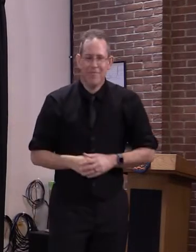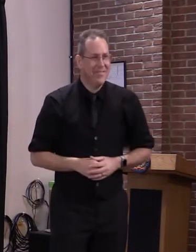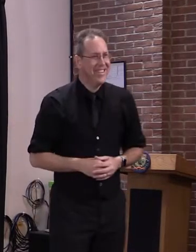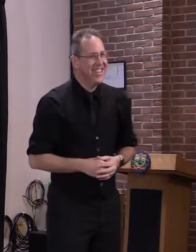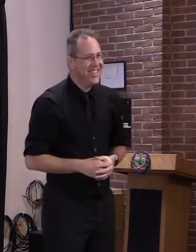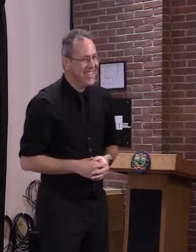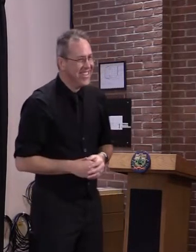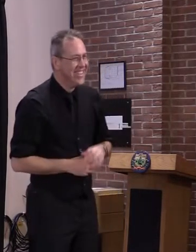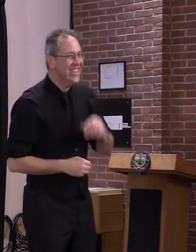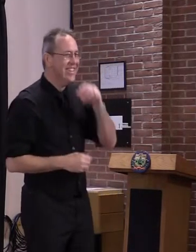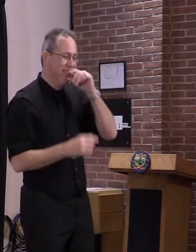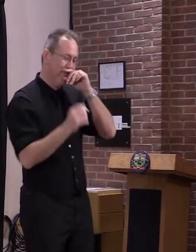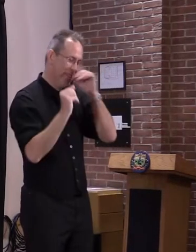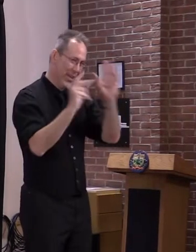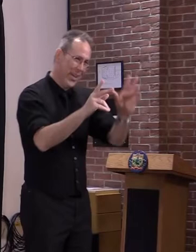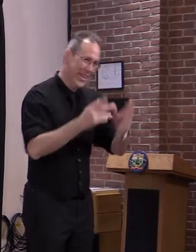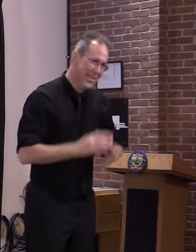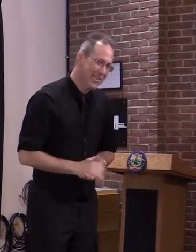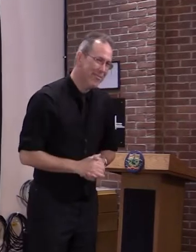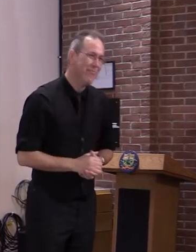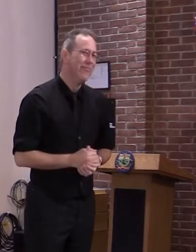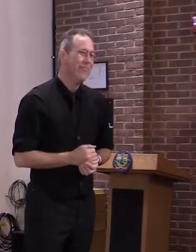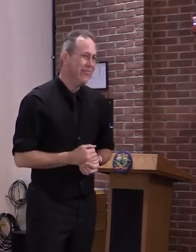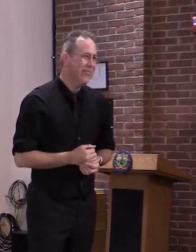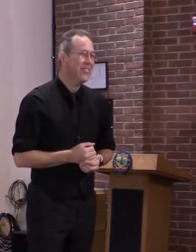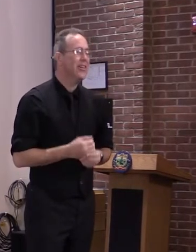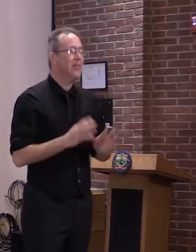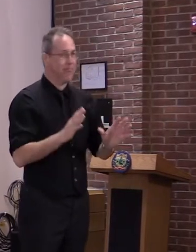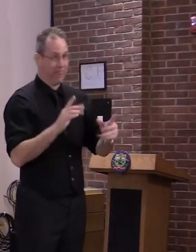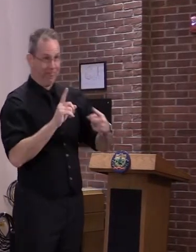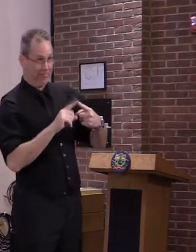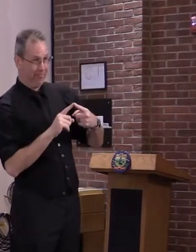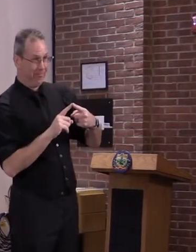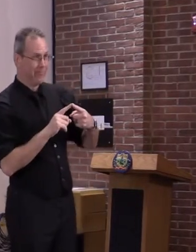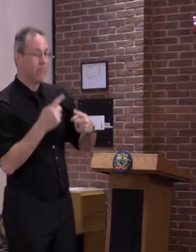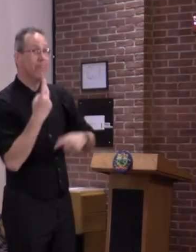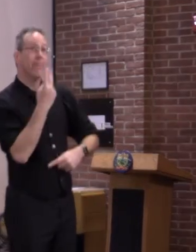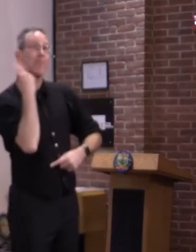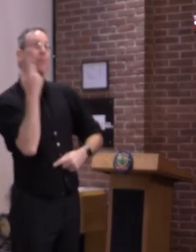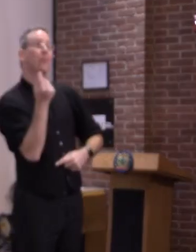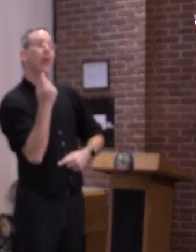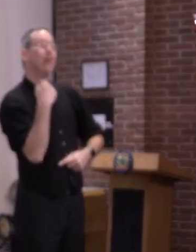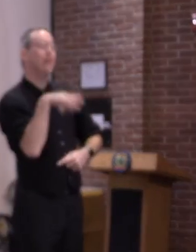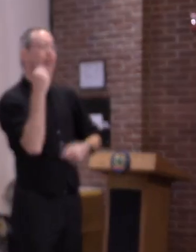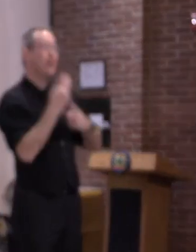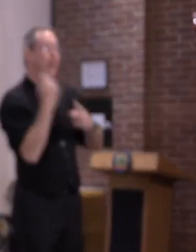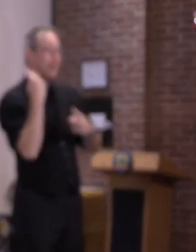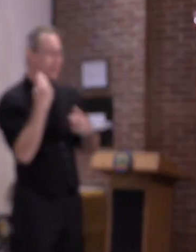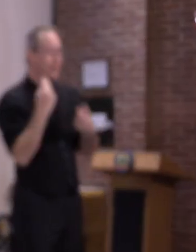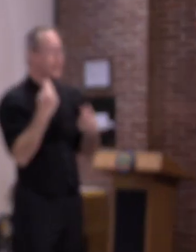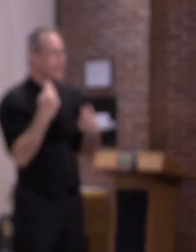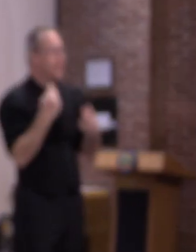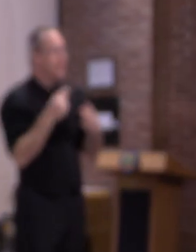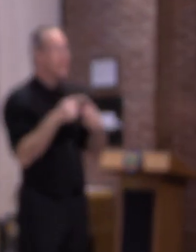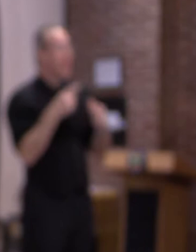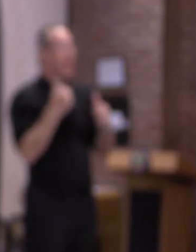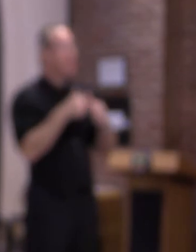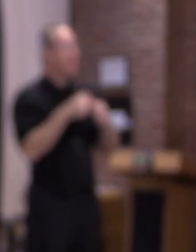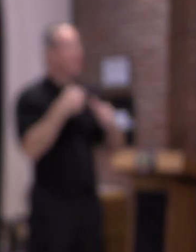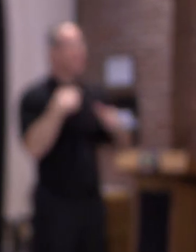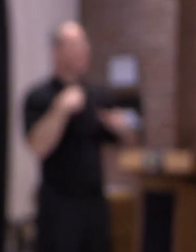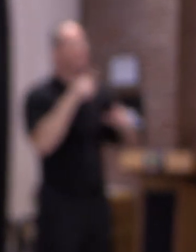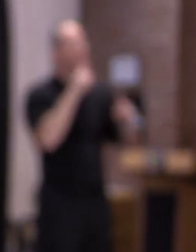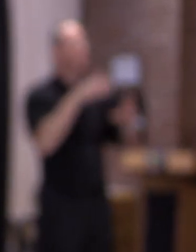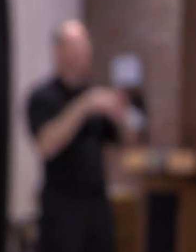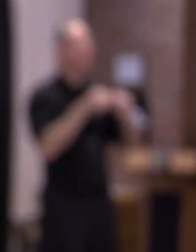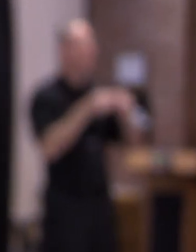first of all, I think if you look back 2 years to March 13th, when I signed the order stating